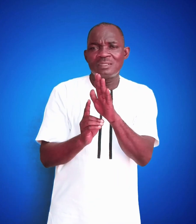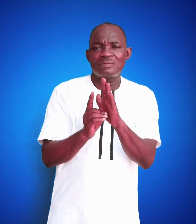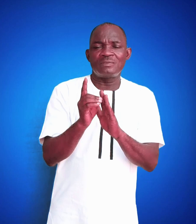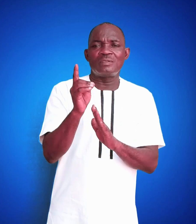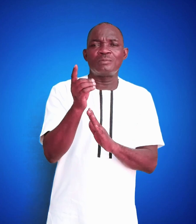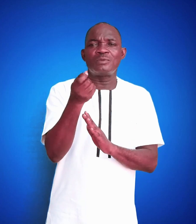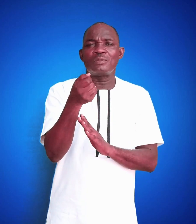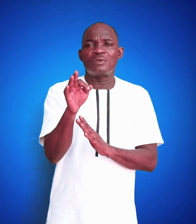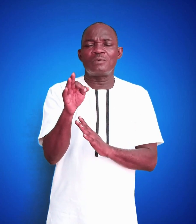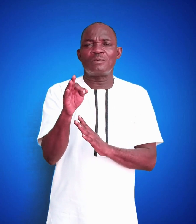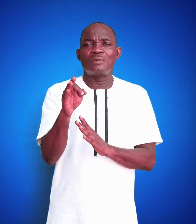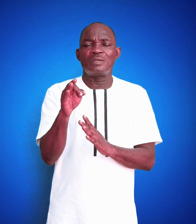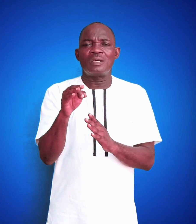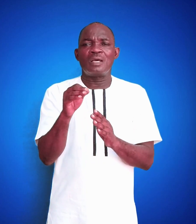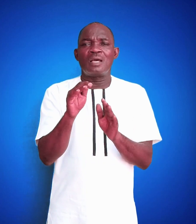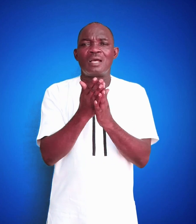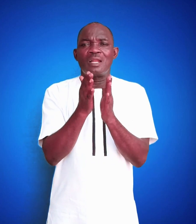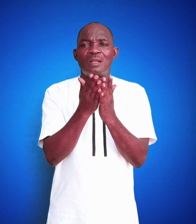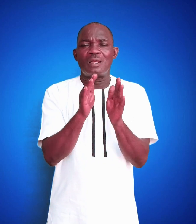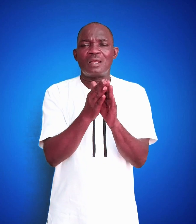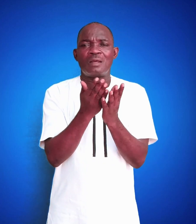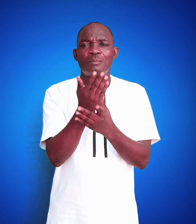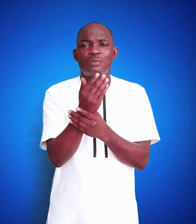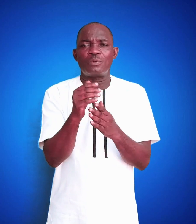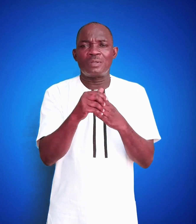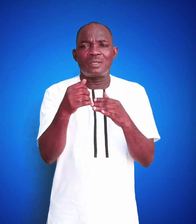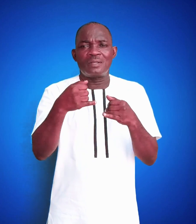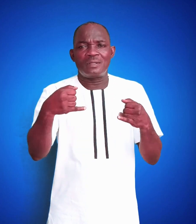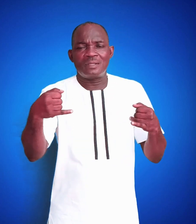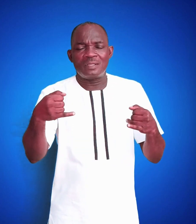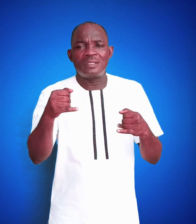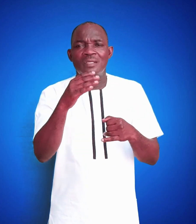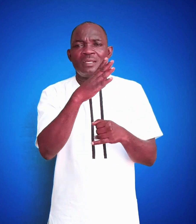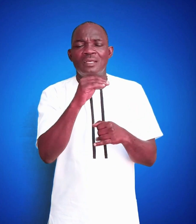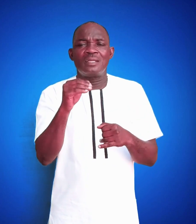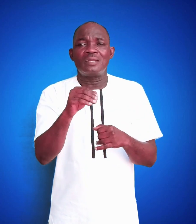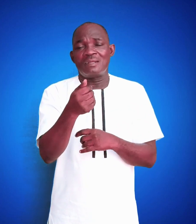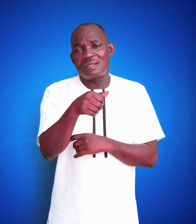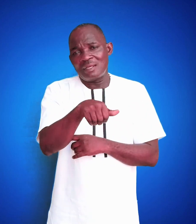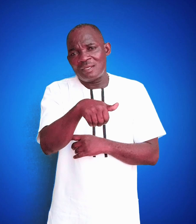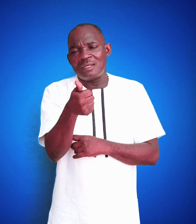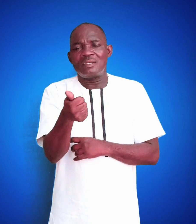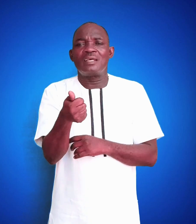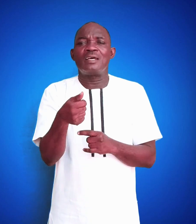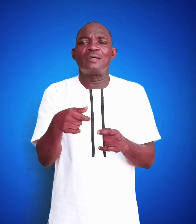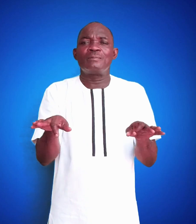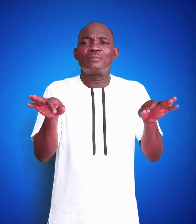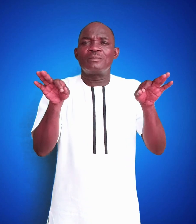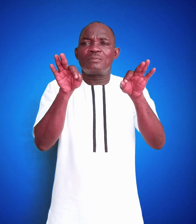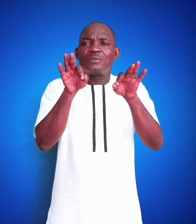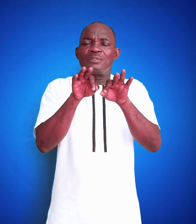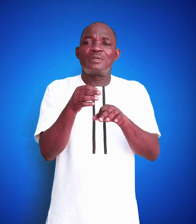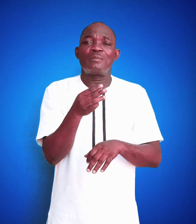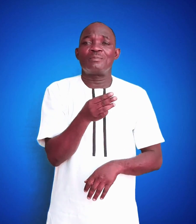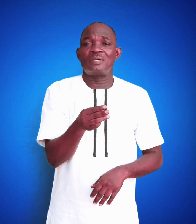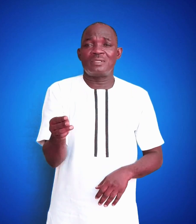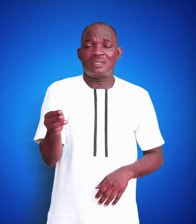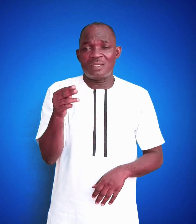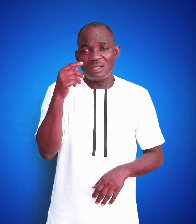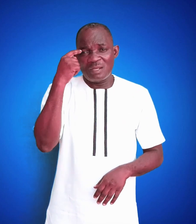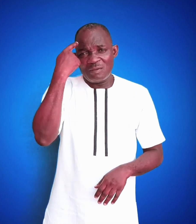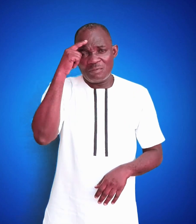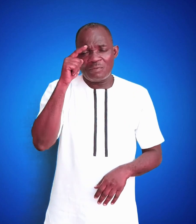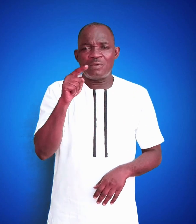Development of manuals, guidelines, and other relevant materials